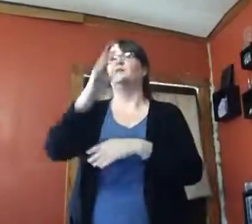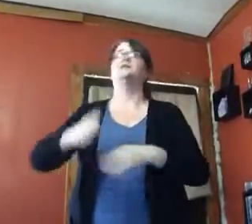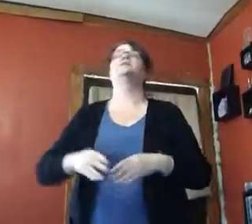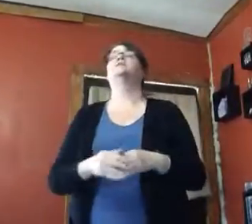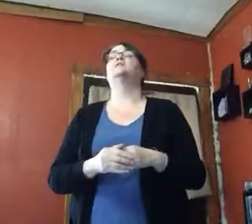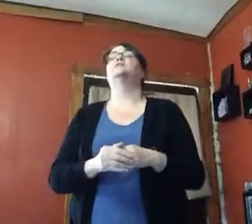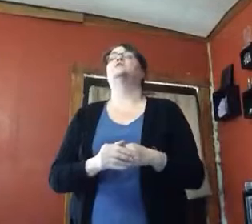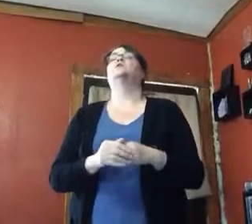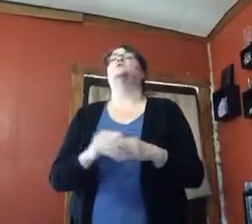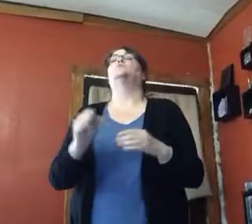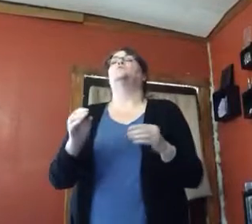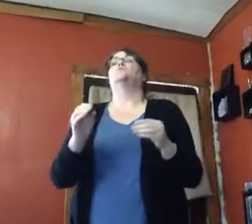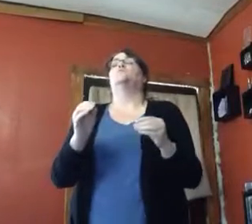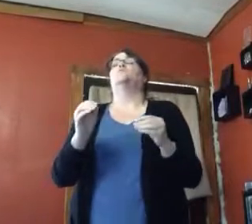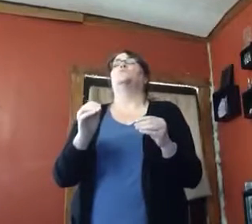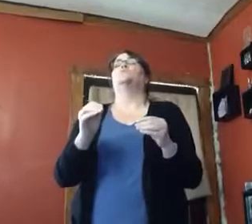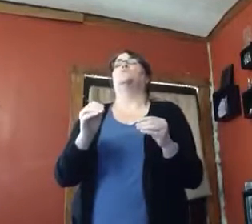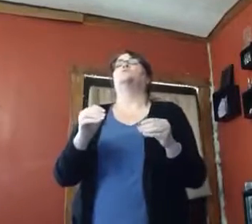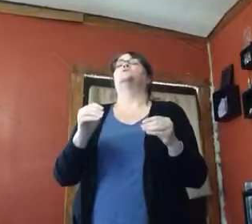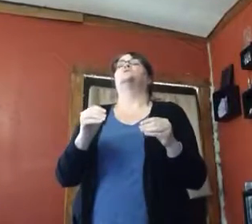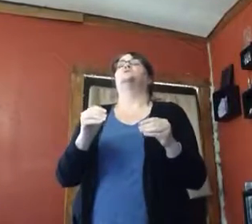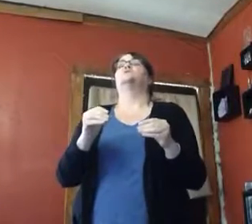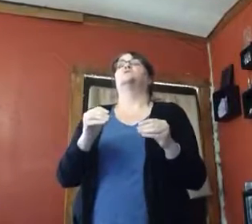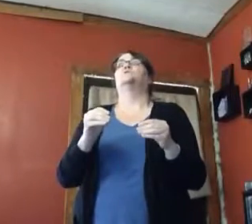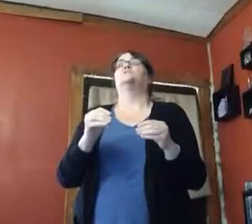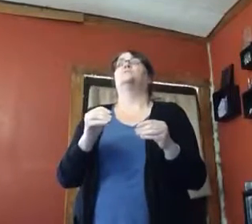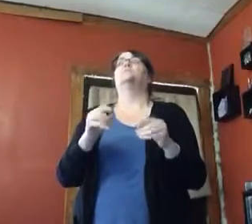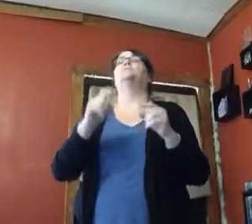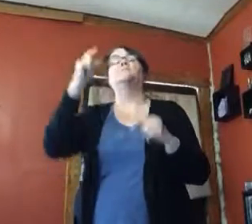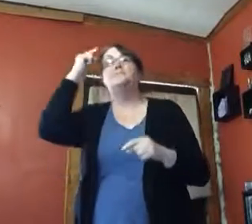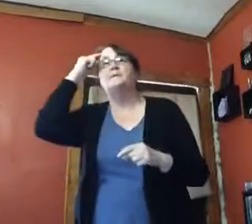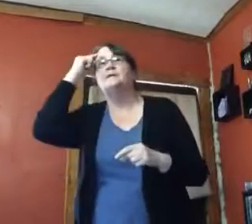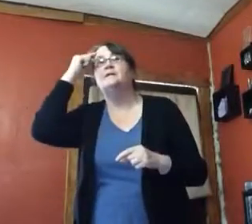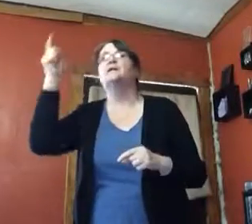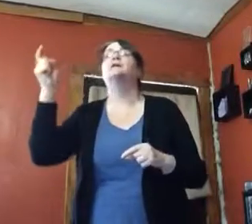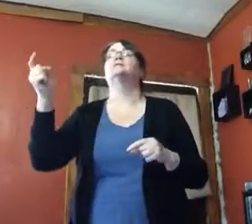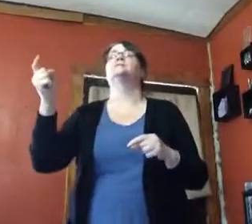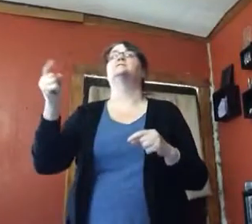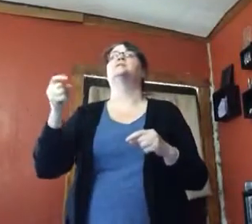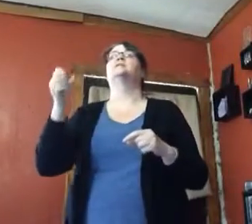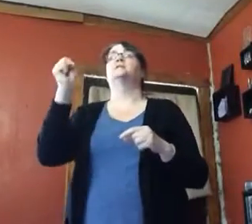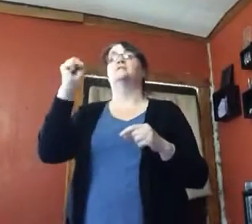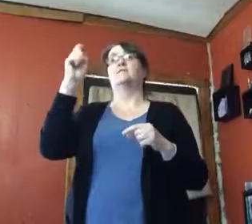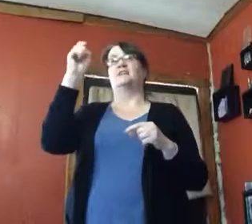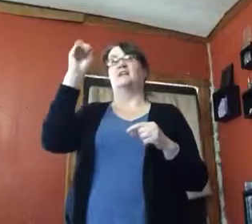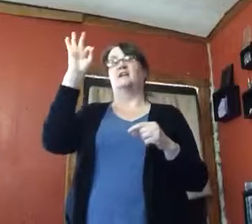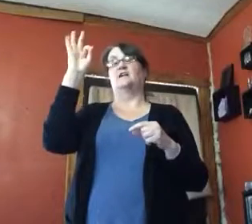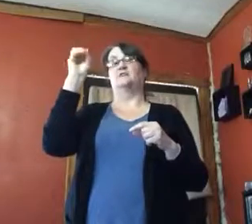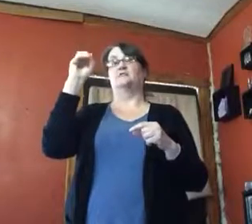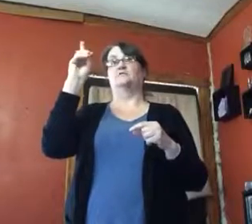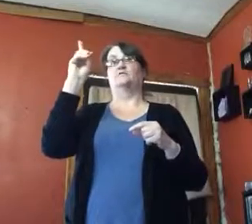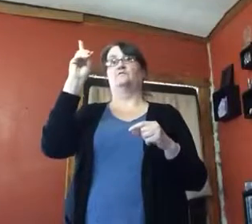Group, a group associate pastor sermonized against Wilson and his alcoholic groupers for forming